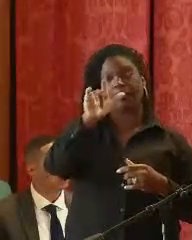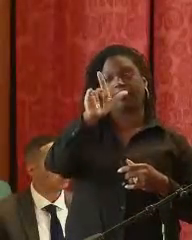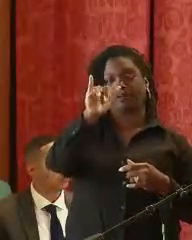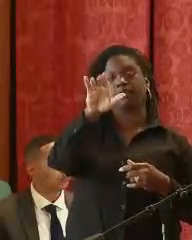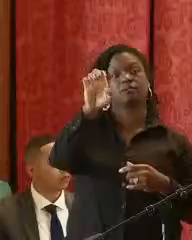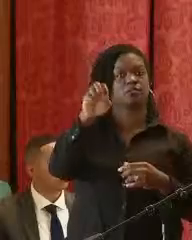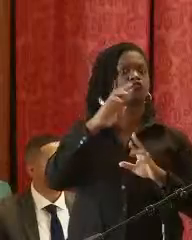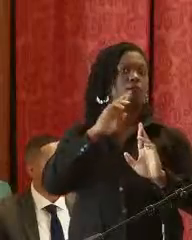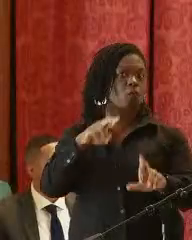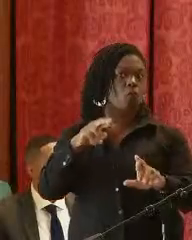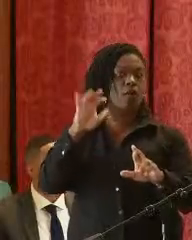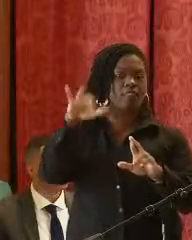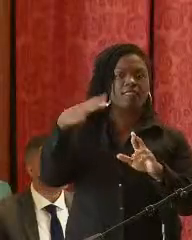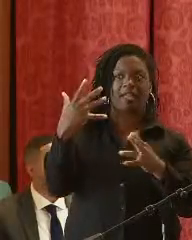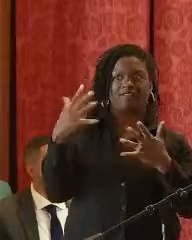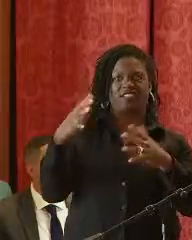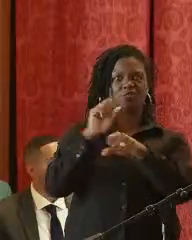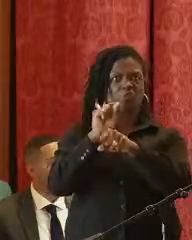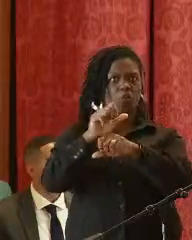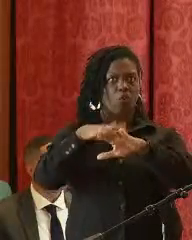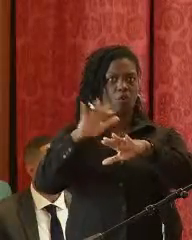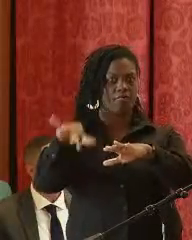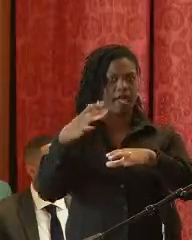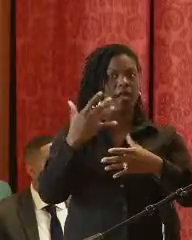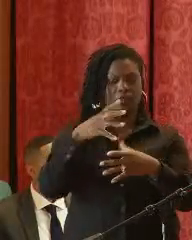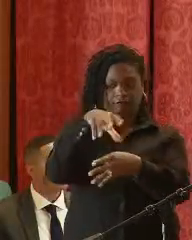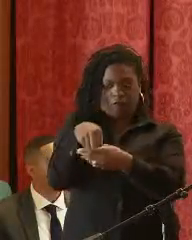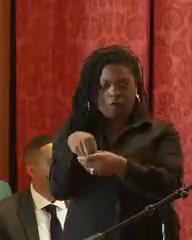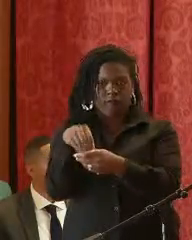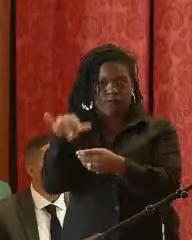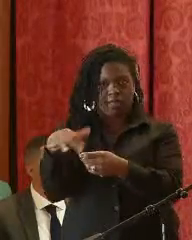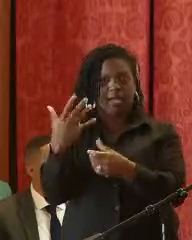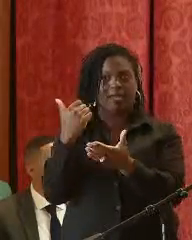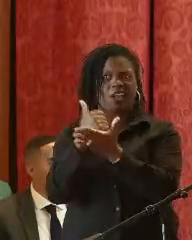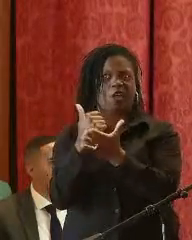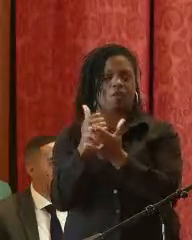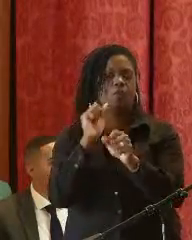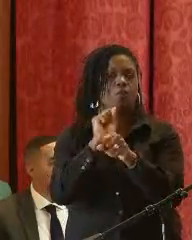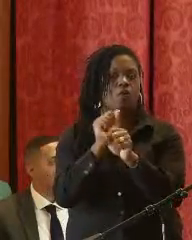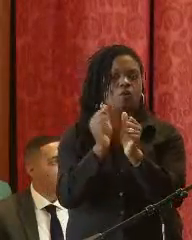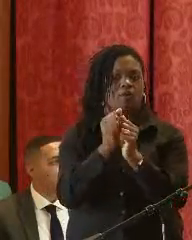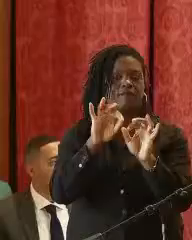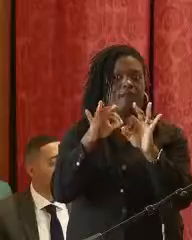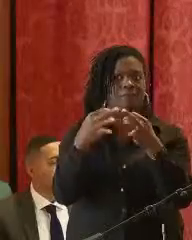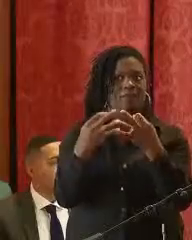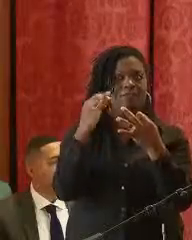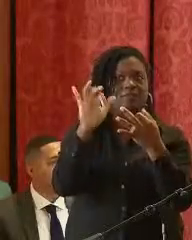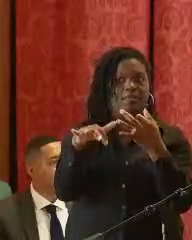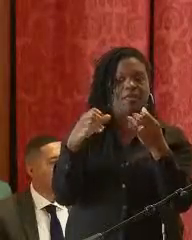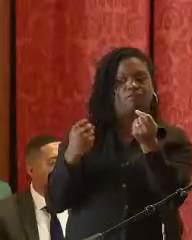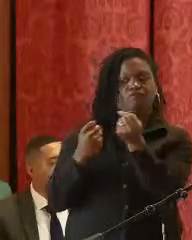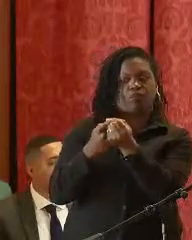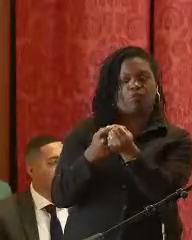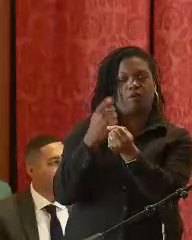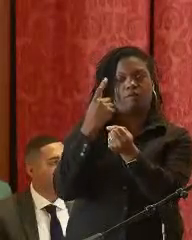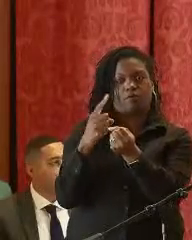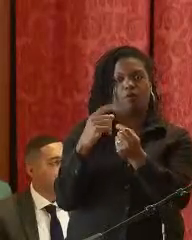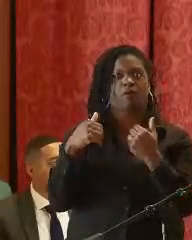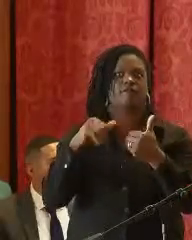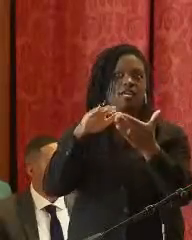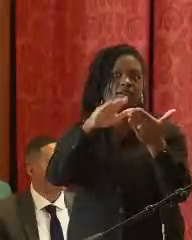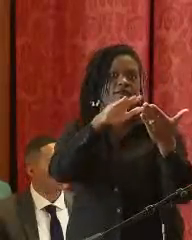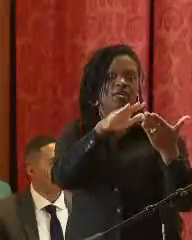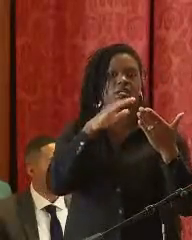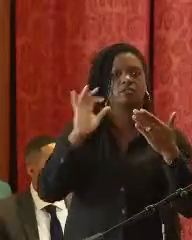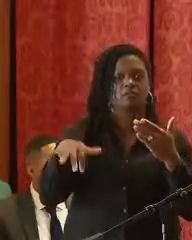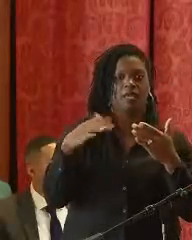the issues of the working poor families in our area that they're facing today. Lynn does this with a passion and